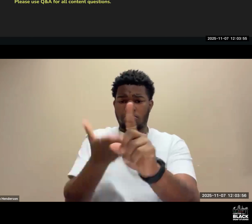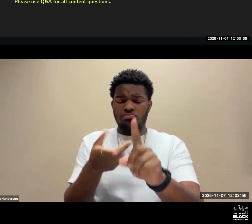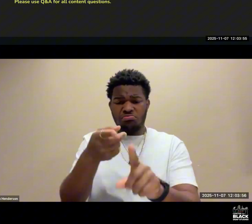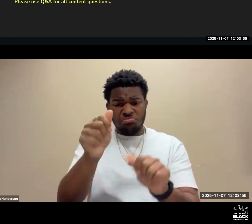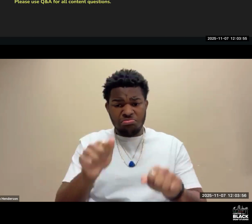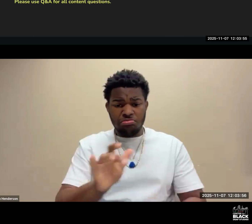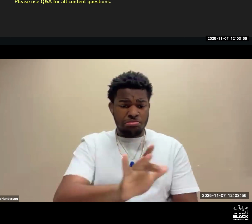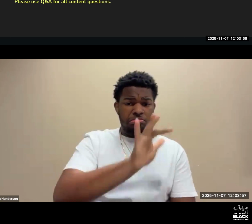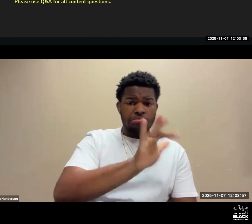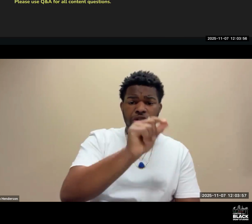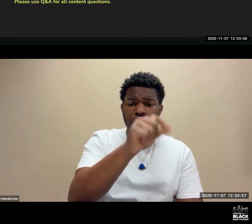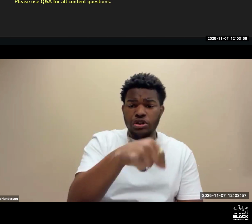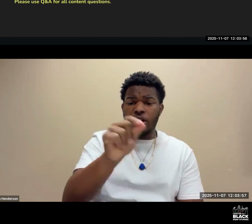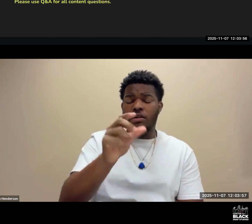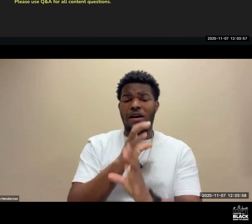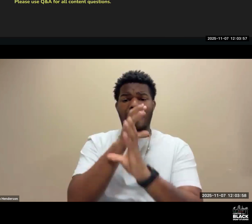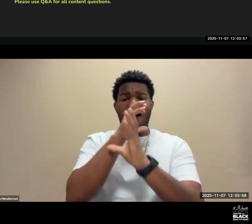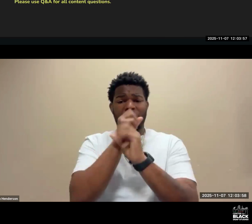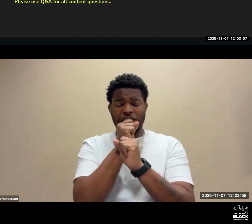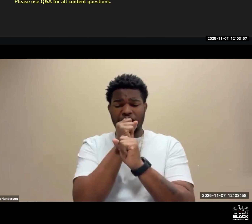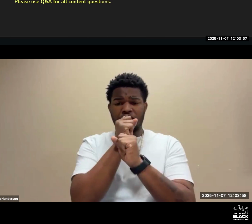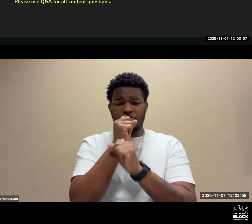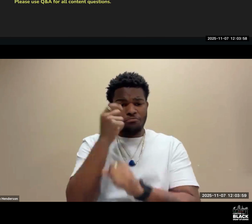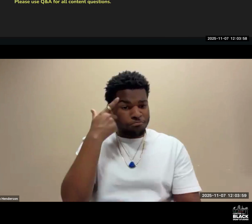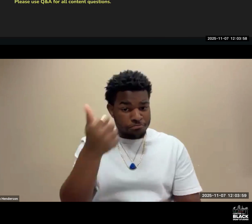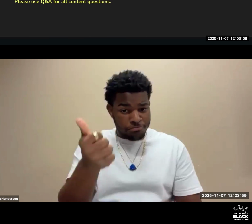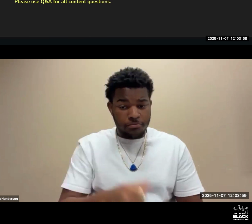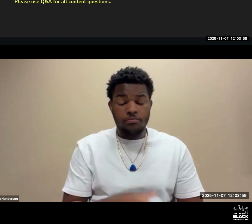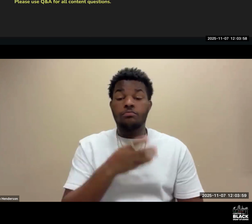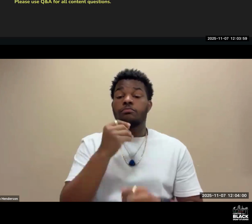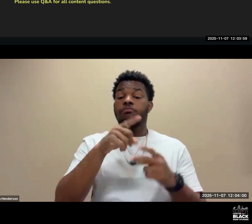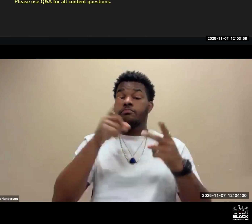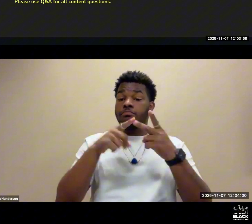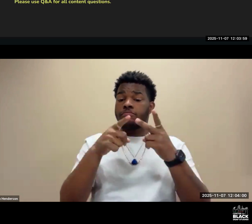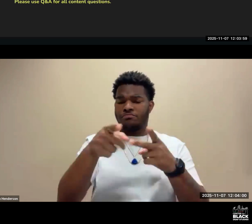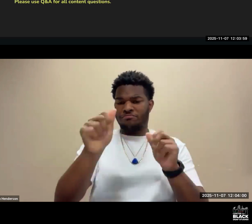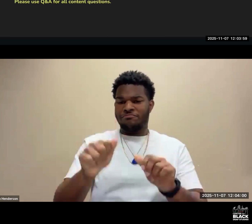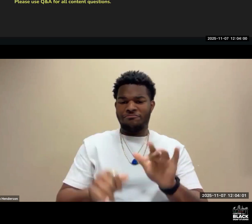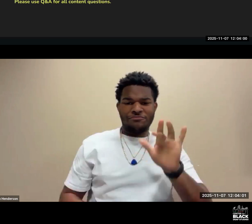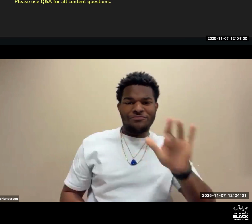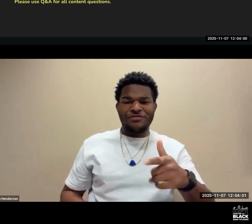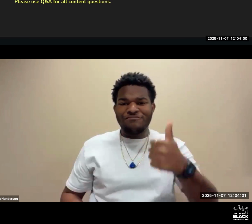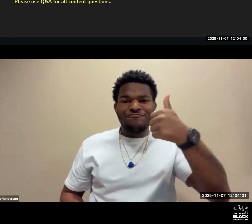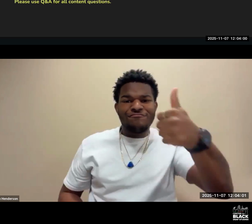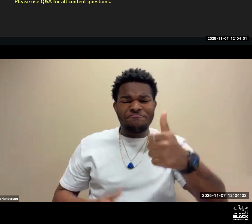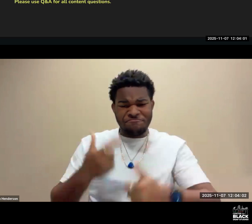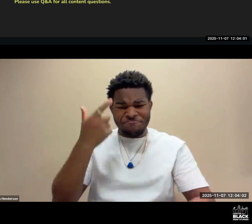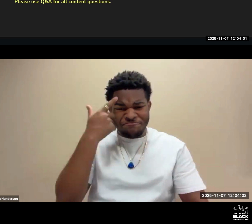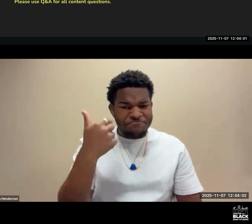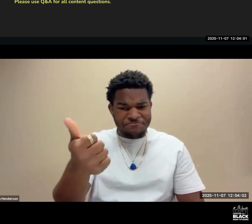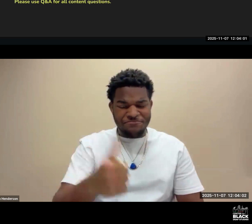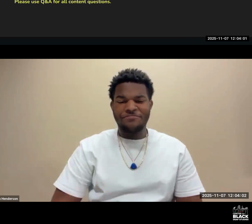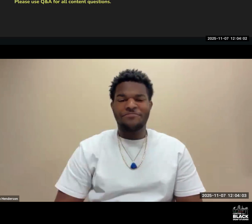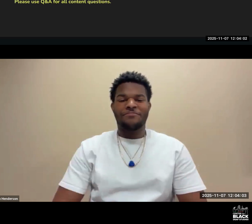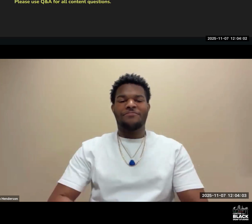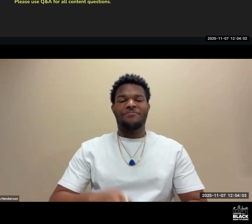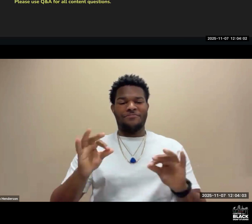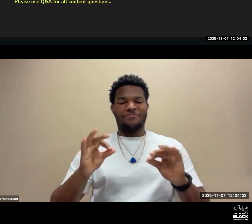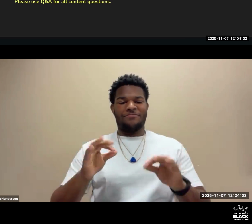button. If you prefer to keep your question anonymous, you can check that feature. There's also